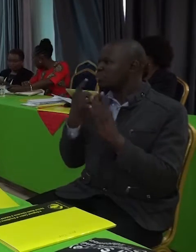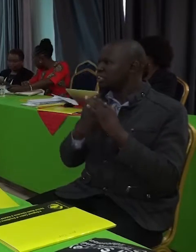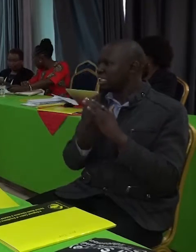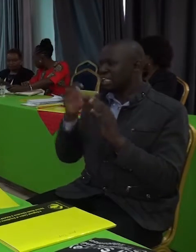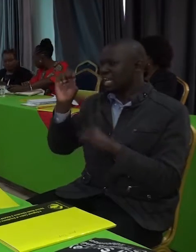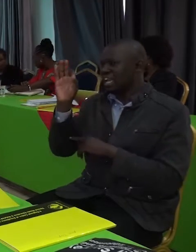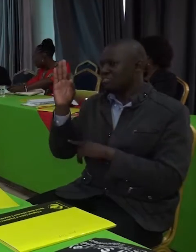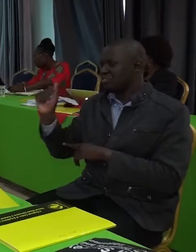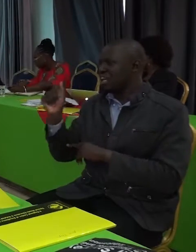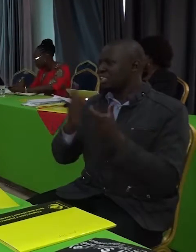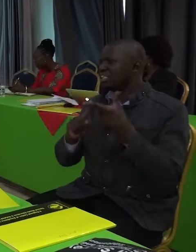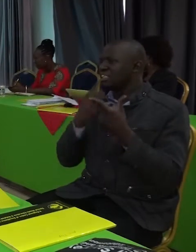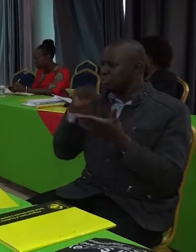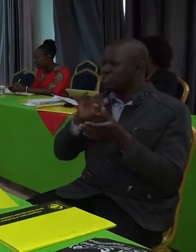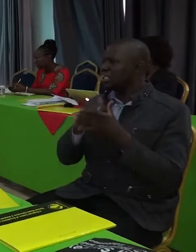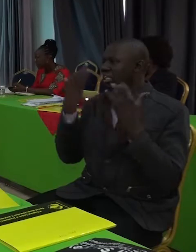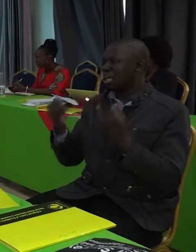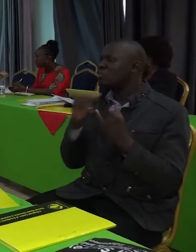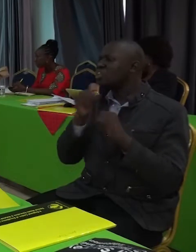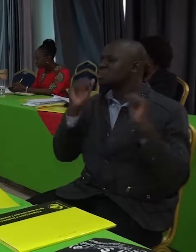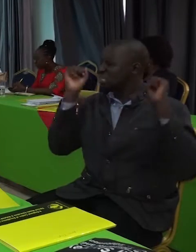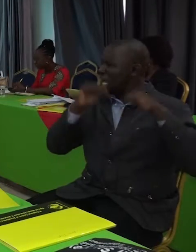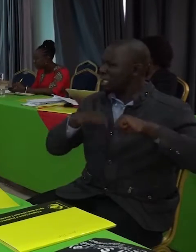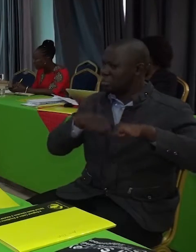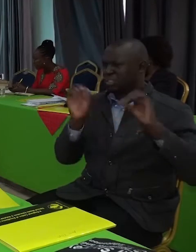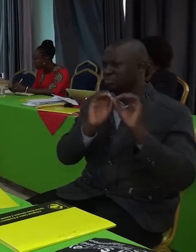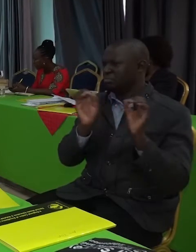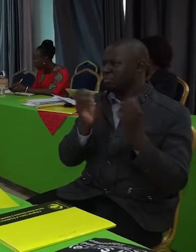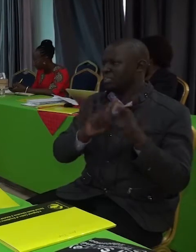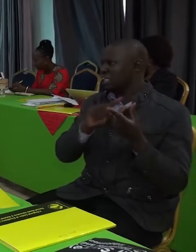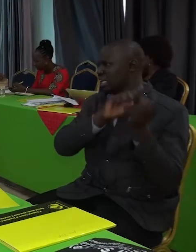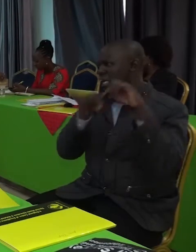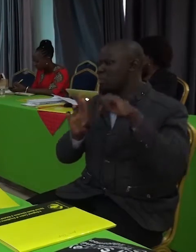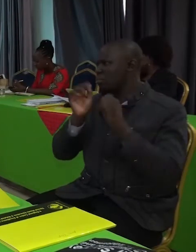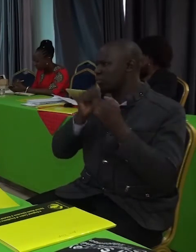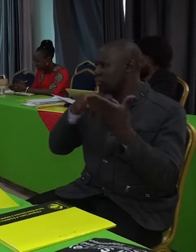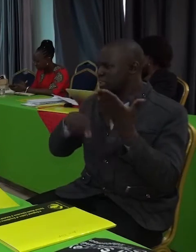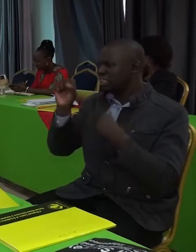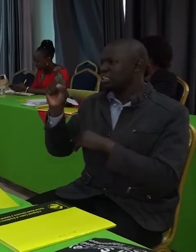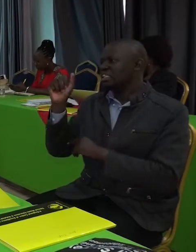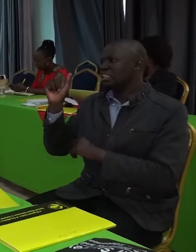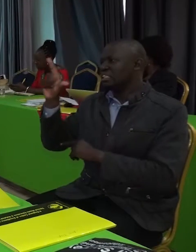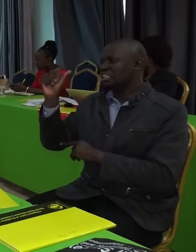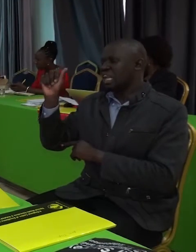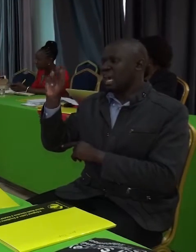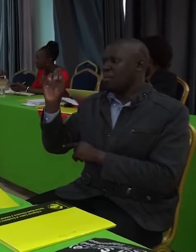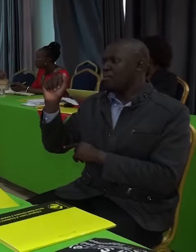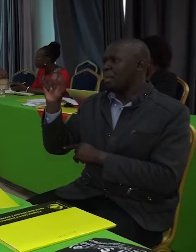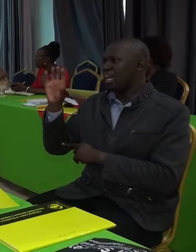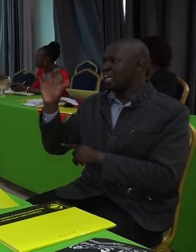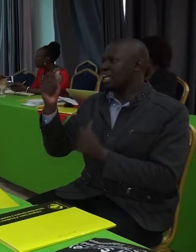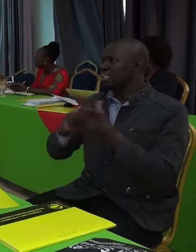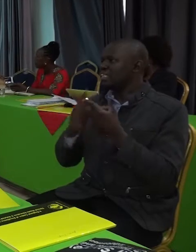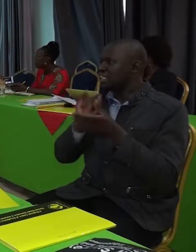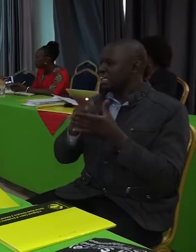And they said, we are not in agreement. So they came up with Salamanca. And in Salamanca they said, EFA is not going to work for children